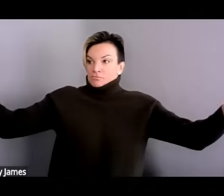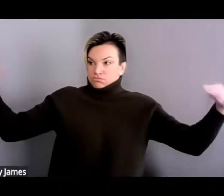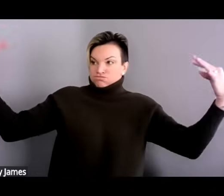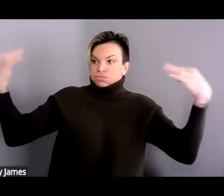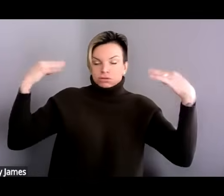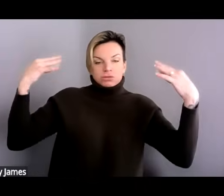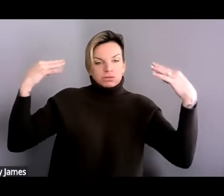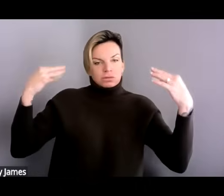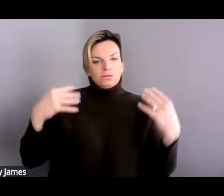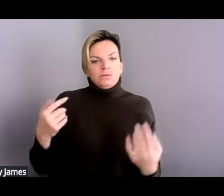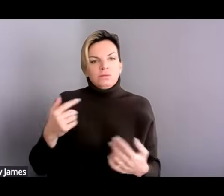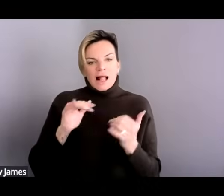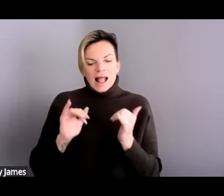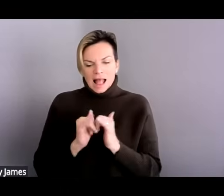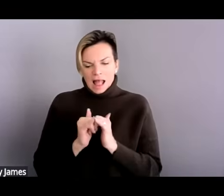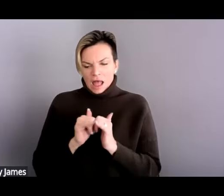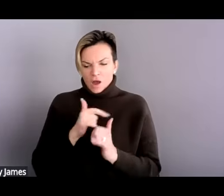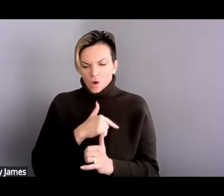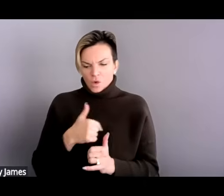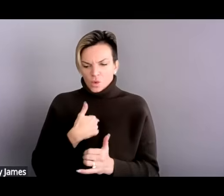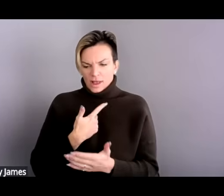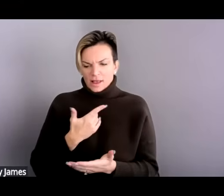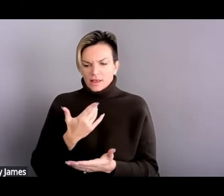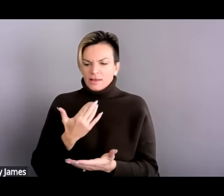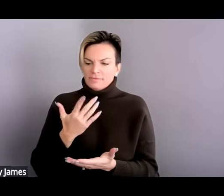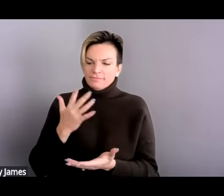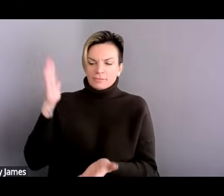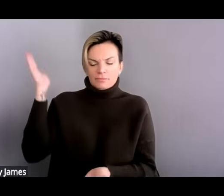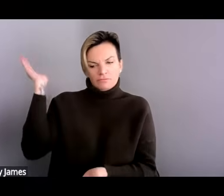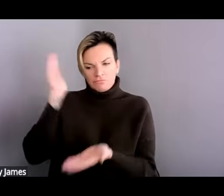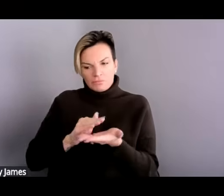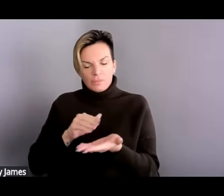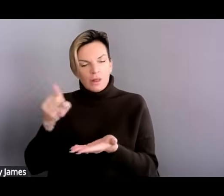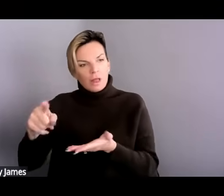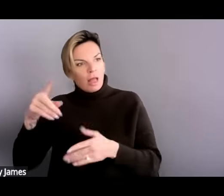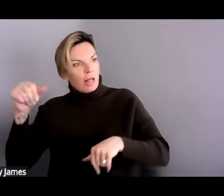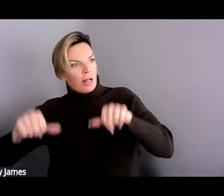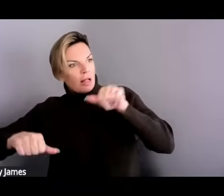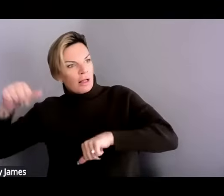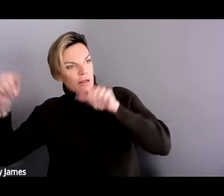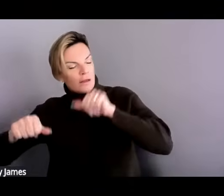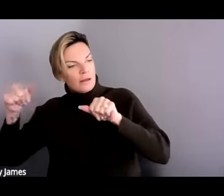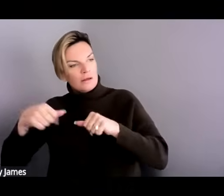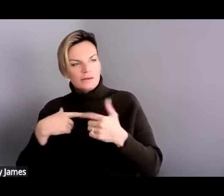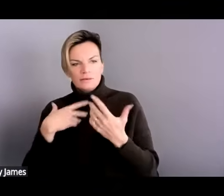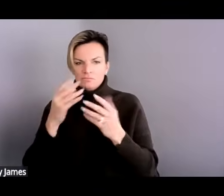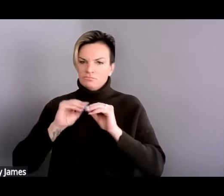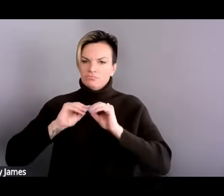to demystify, I think is in the best interest of every citizen in the state of Michigan.